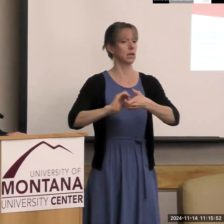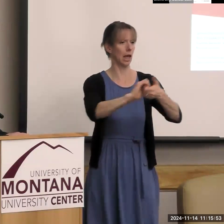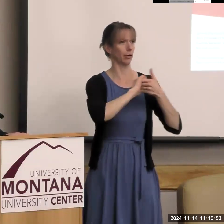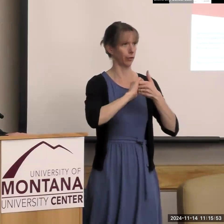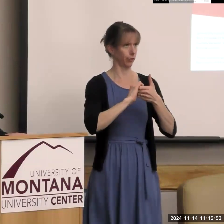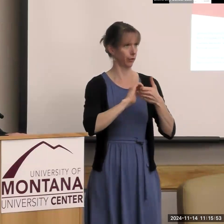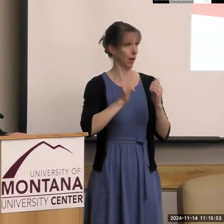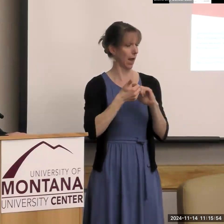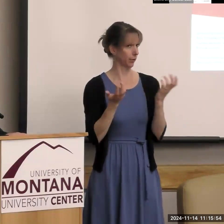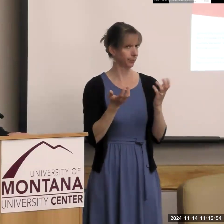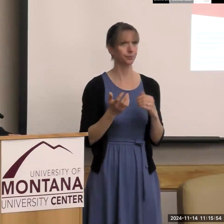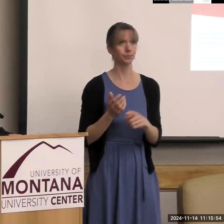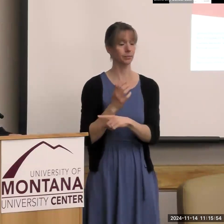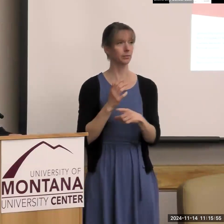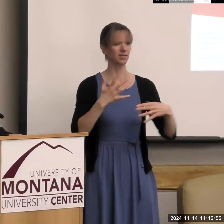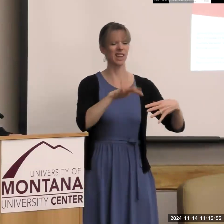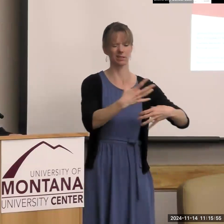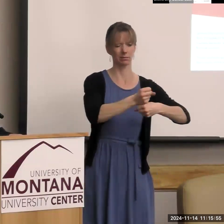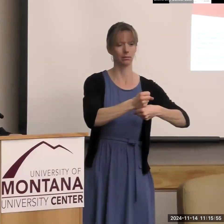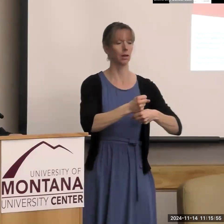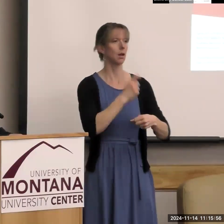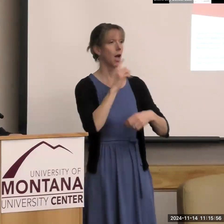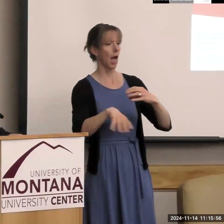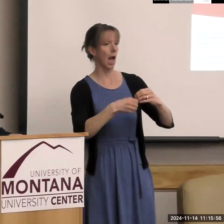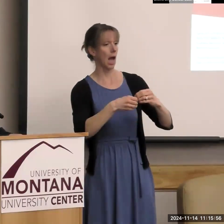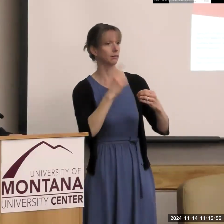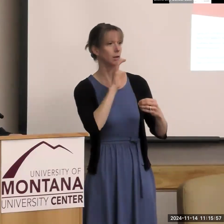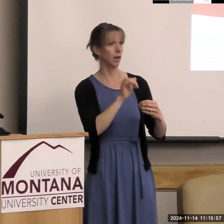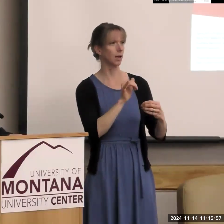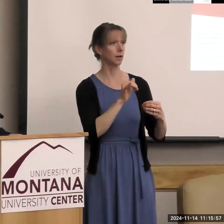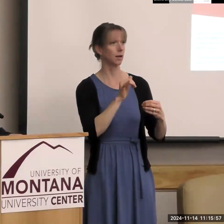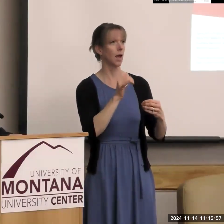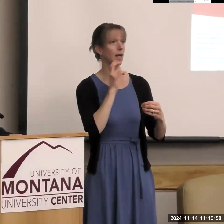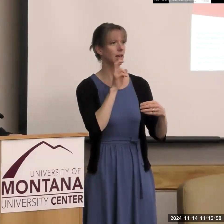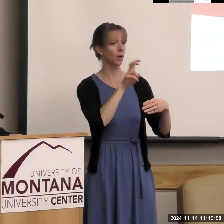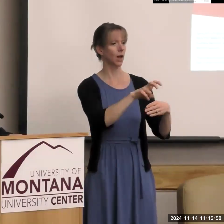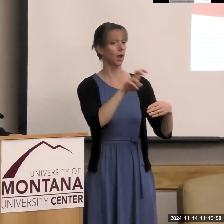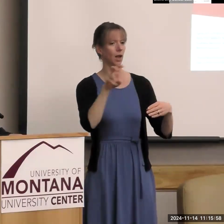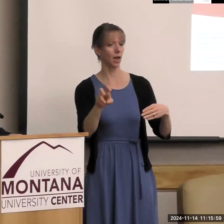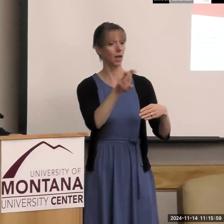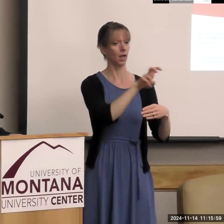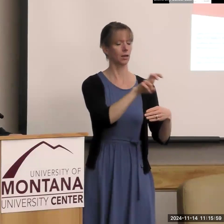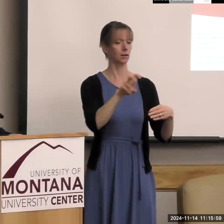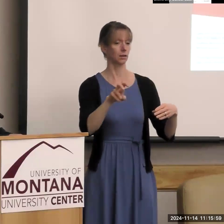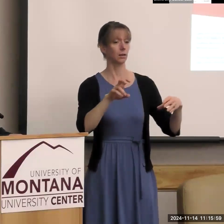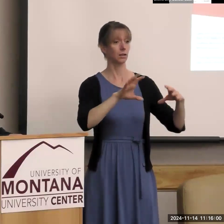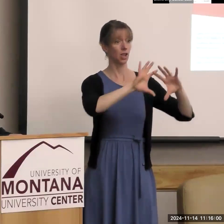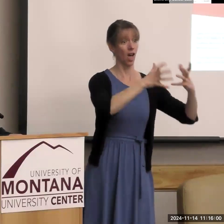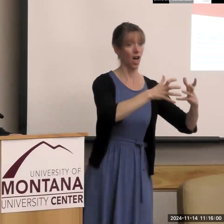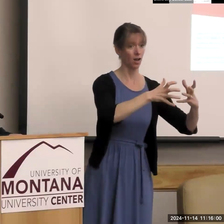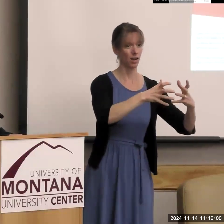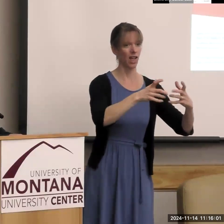think, and I'll add a nuance to that I think we bounce back and forth. Yeah. Because